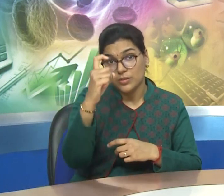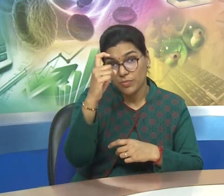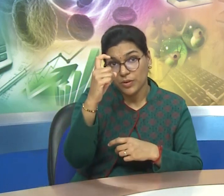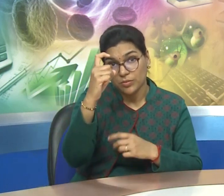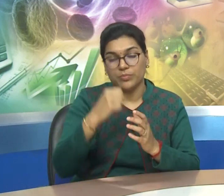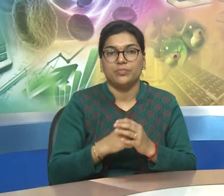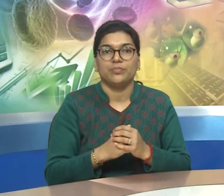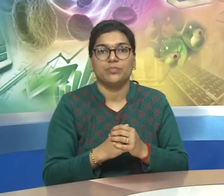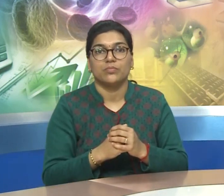Point 7.